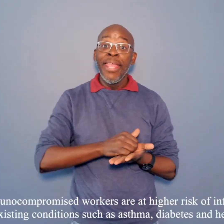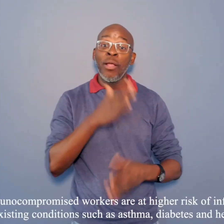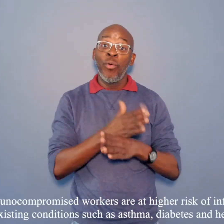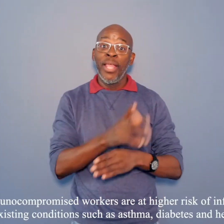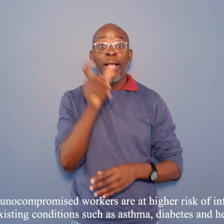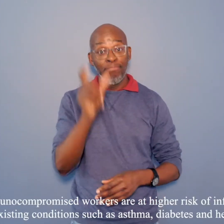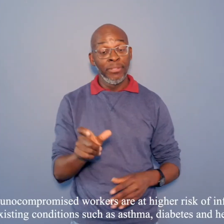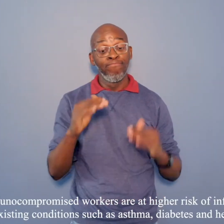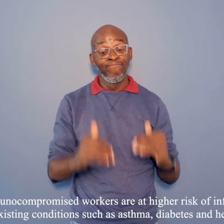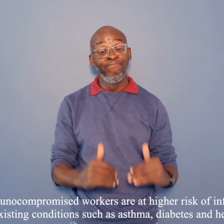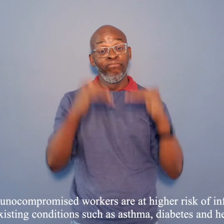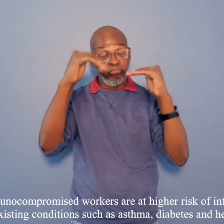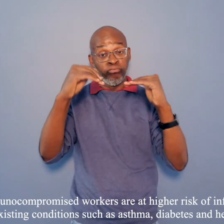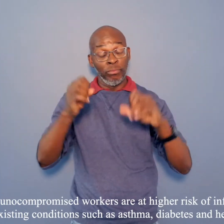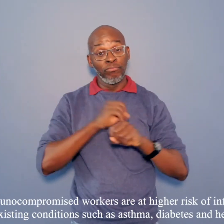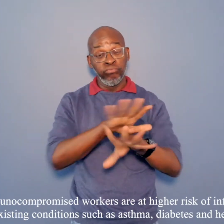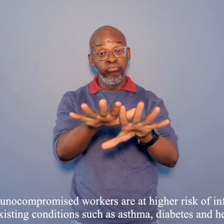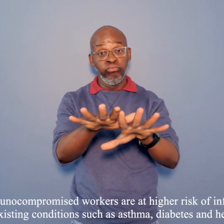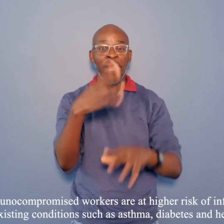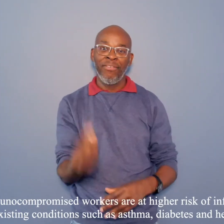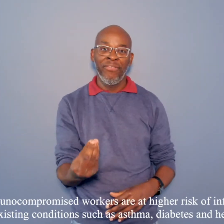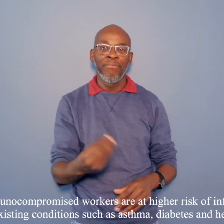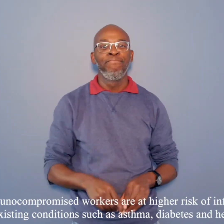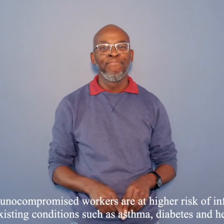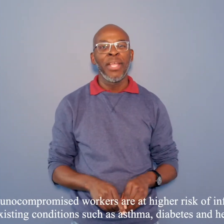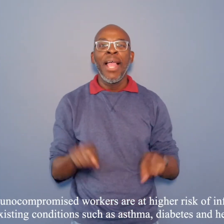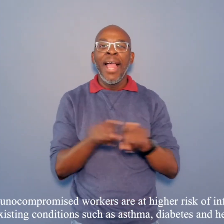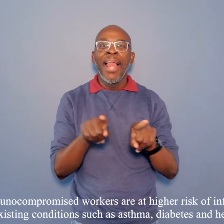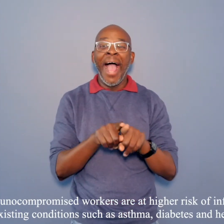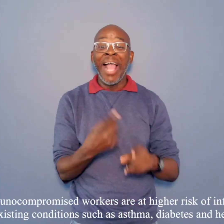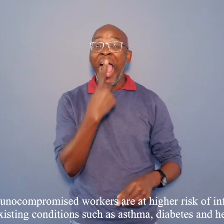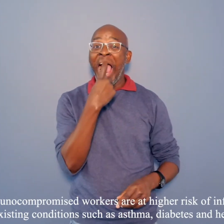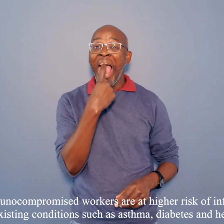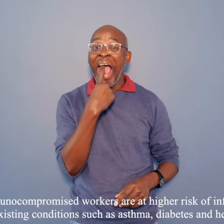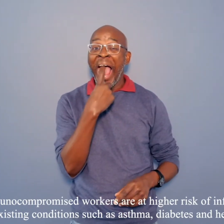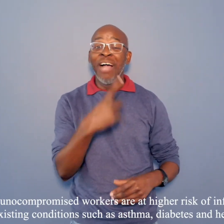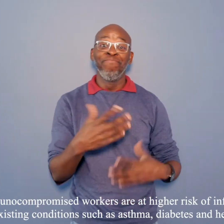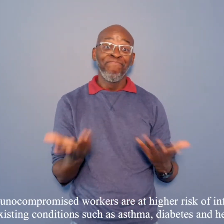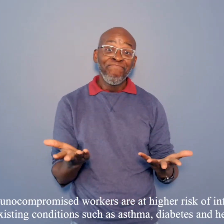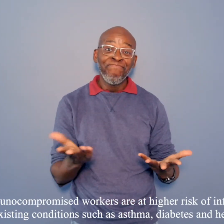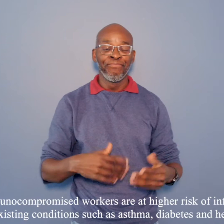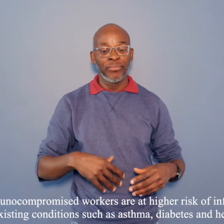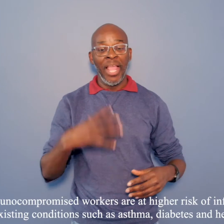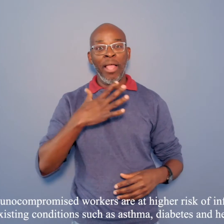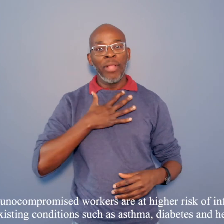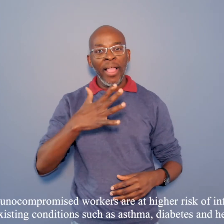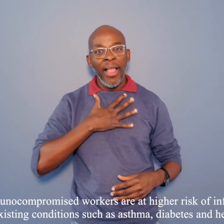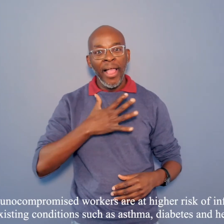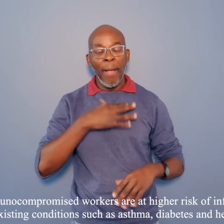Immunocompromised workers are at higher risk of infection. These are people who have got